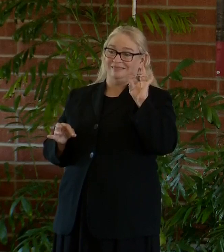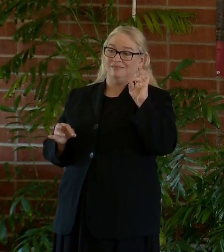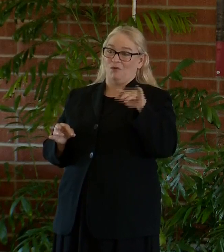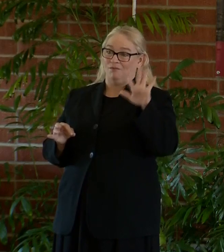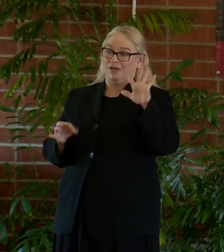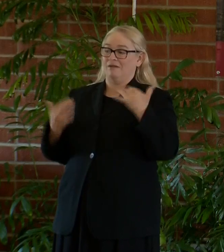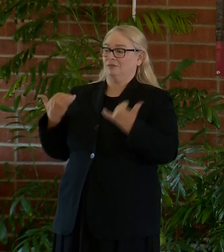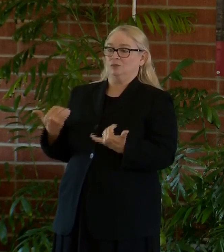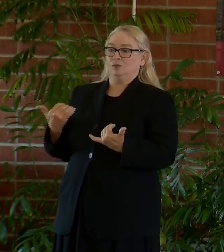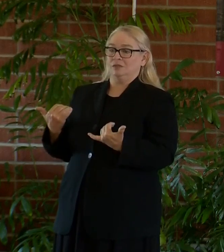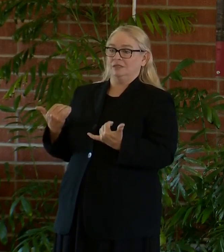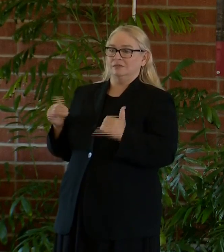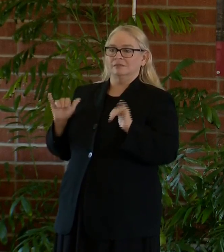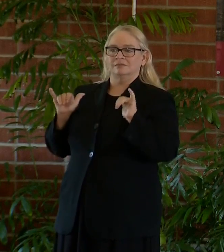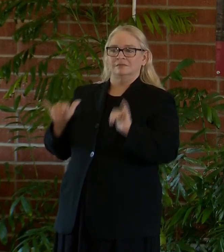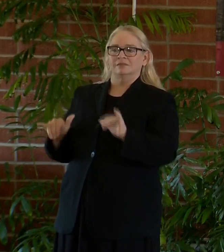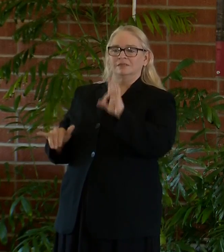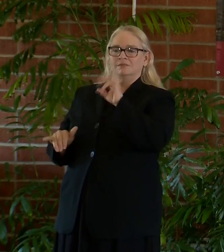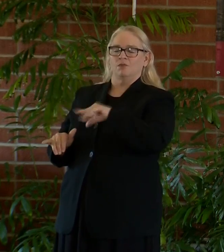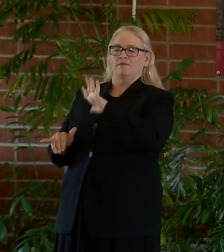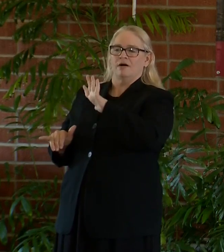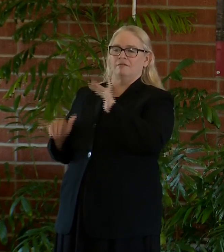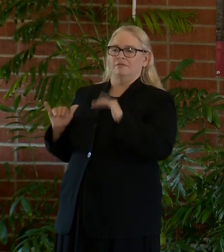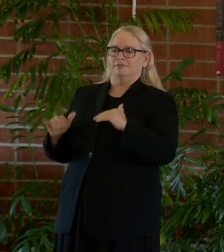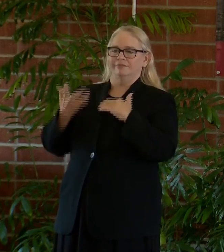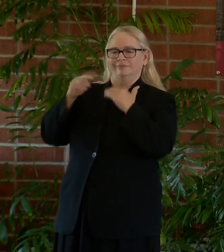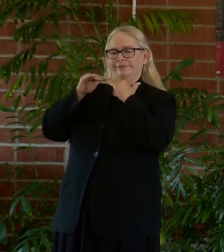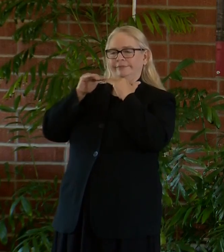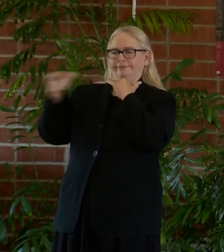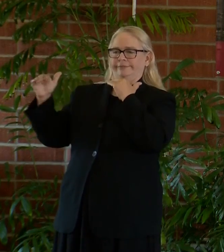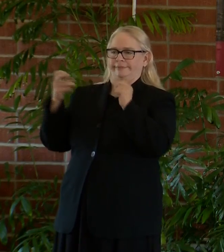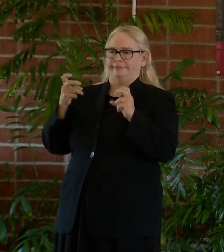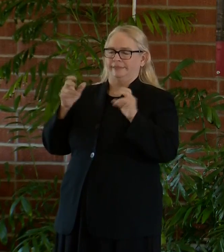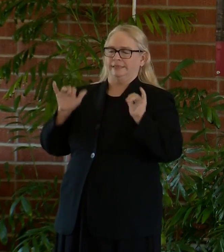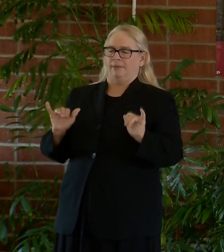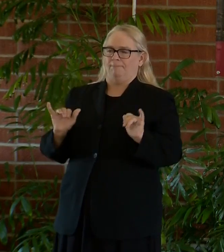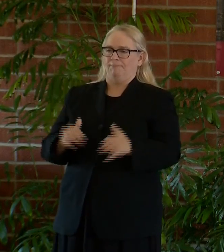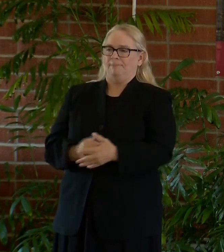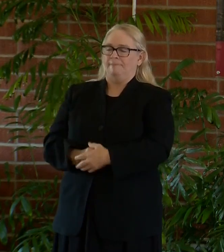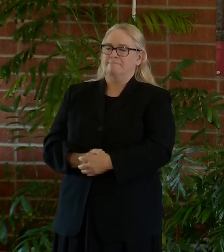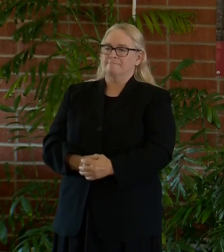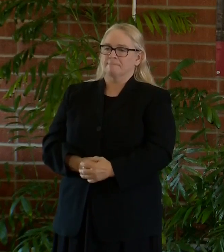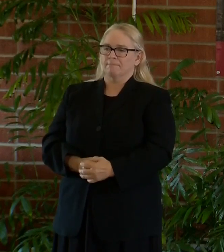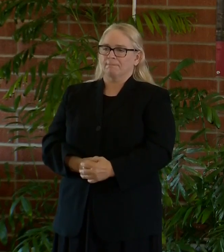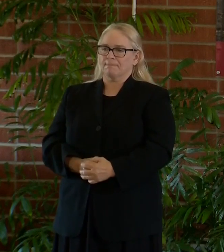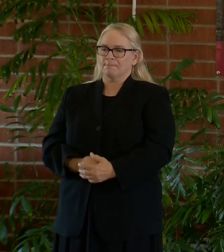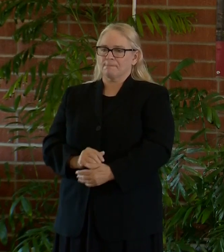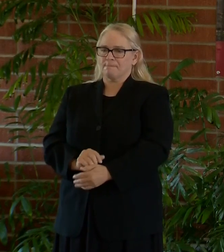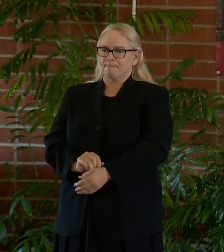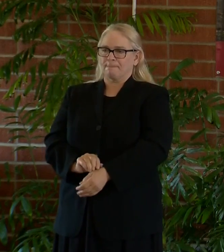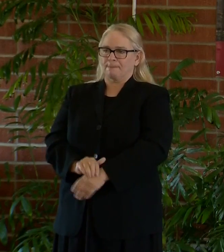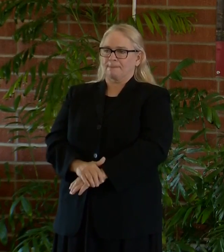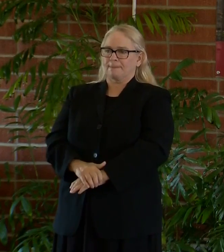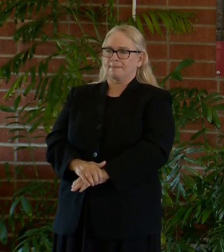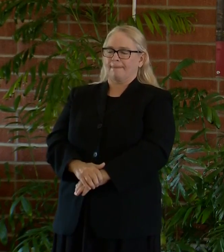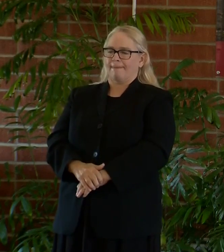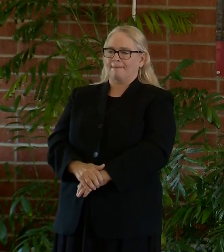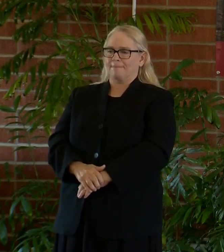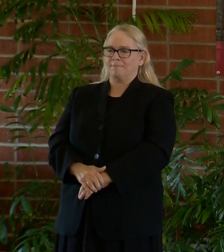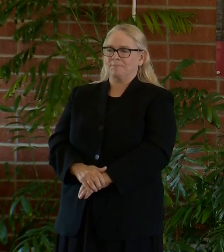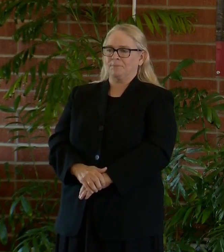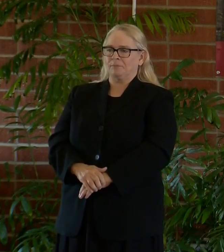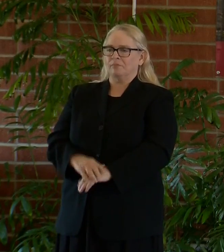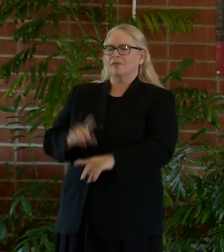holding relatively strong, up 5% over a 14-day cohort. So we've been ranging